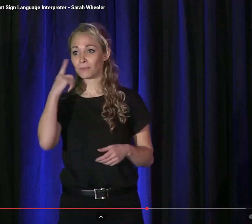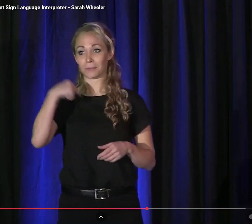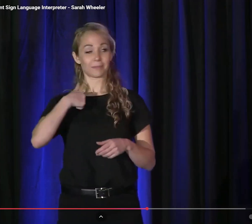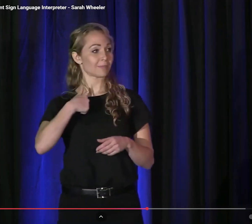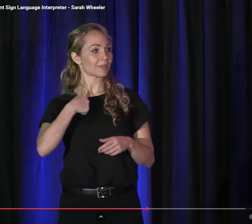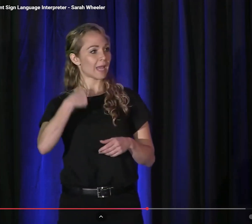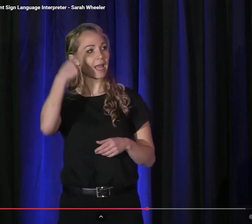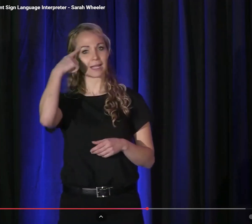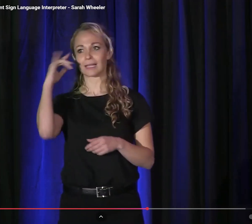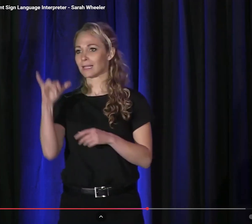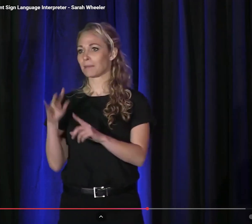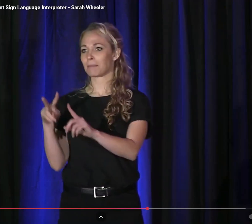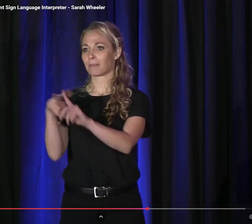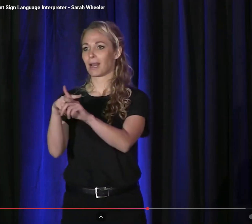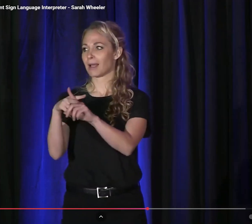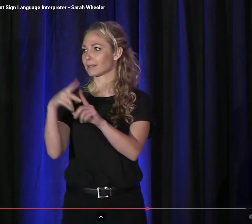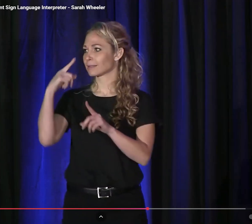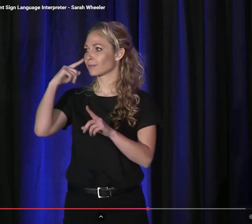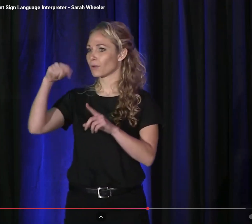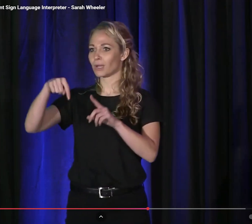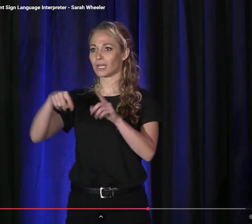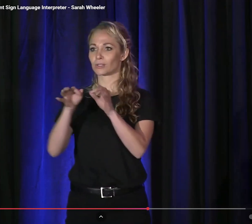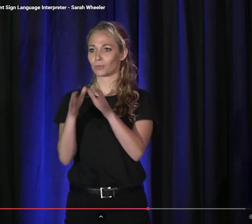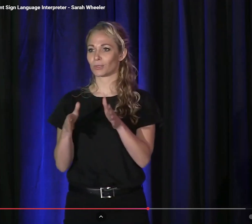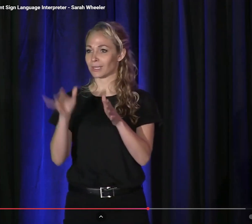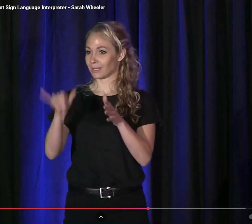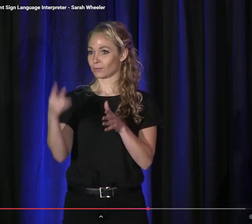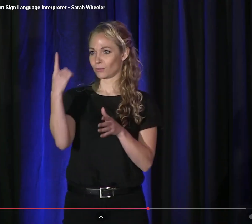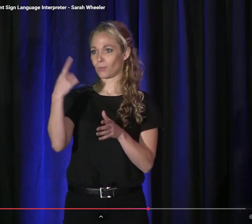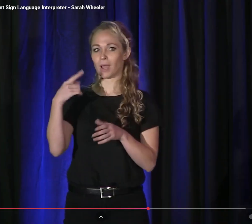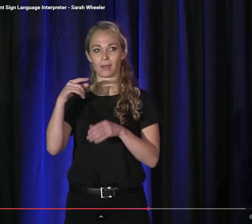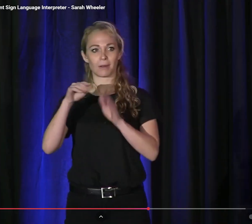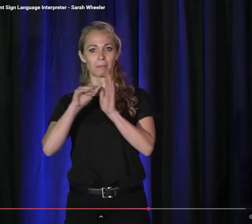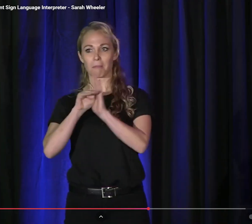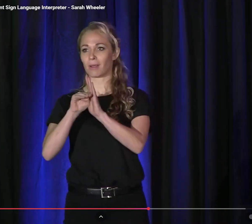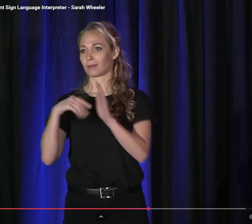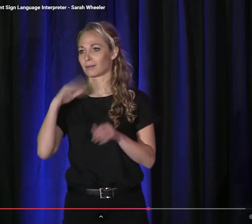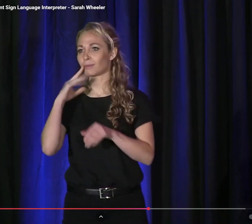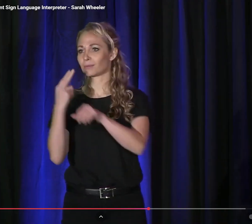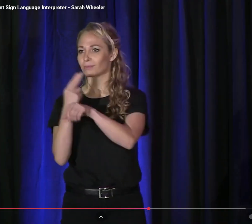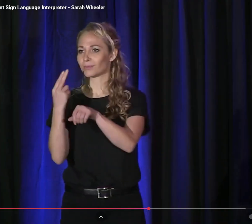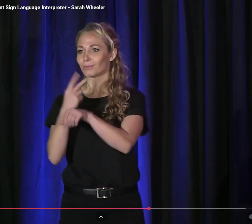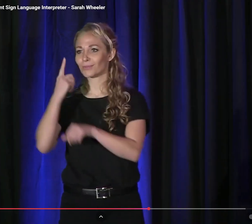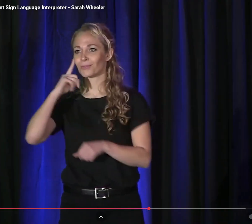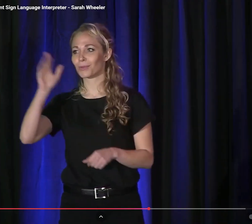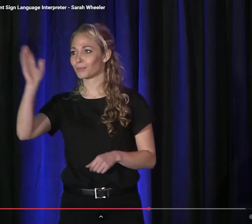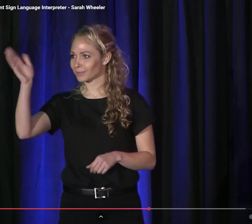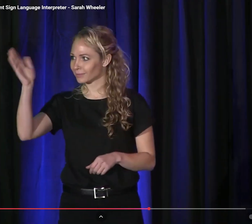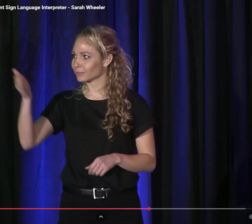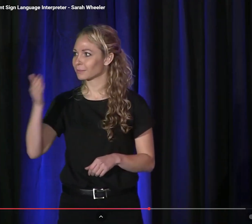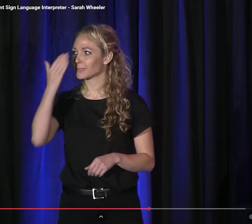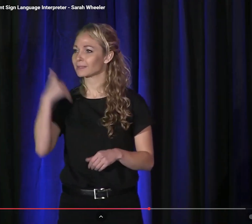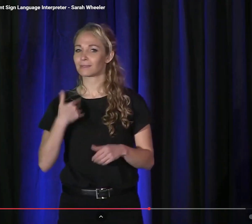So it's a really great book about emotional intelligence. And I apply it when I'm interpreting. I apply that model to my work and